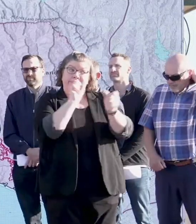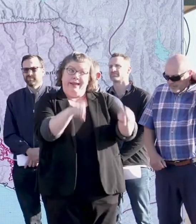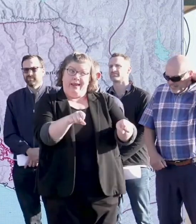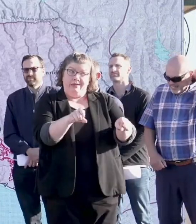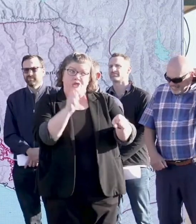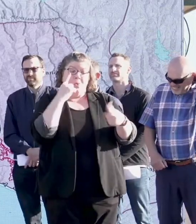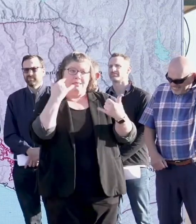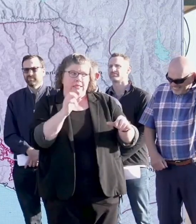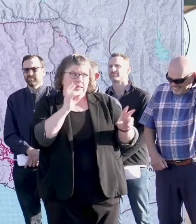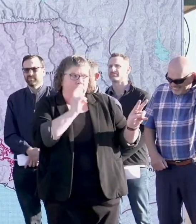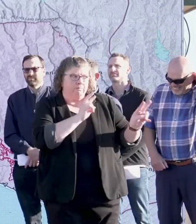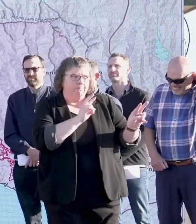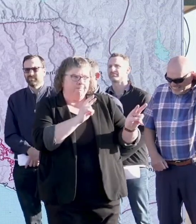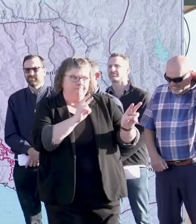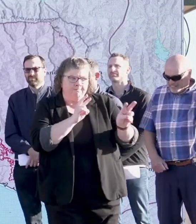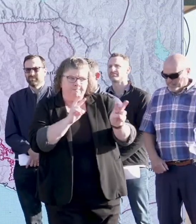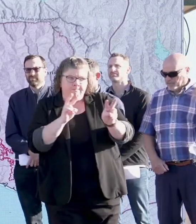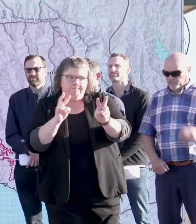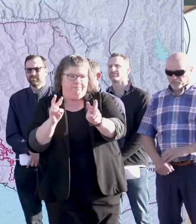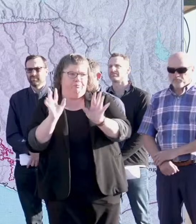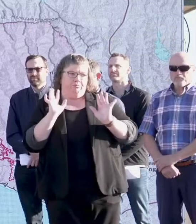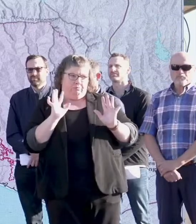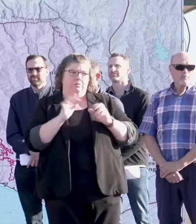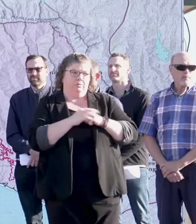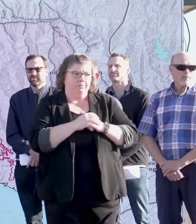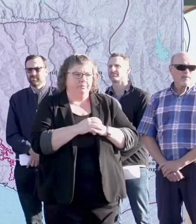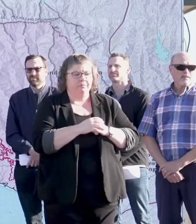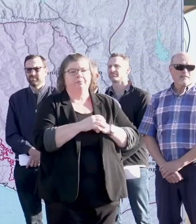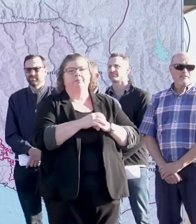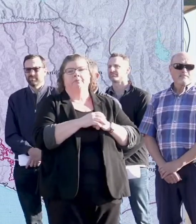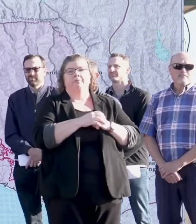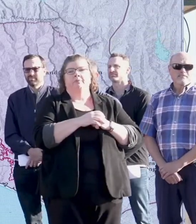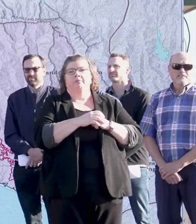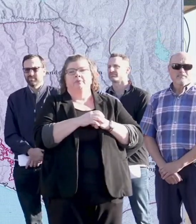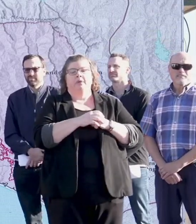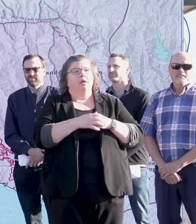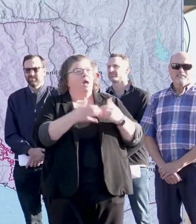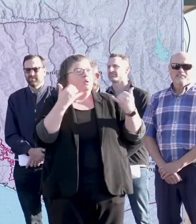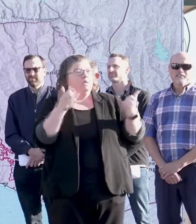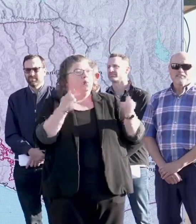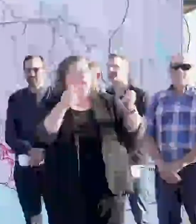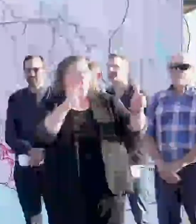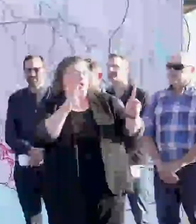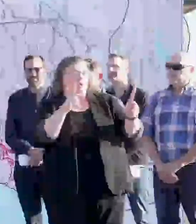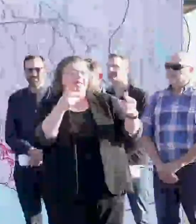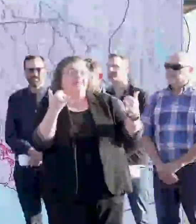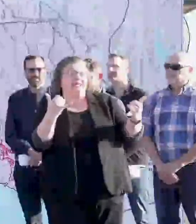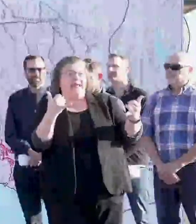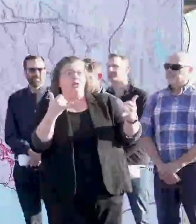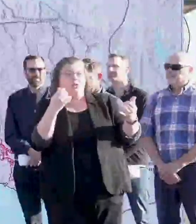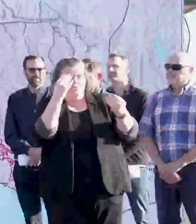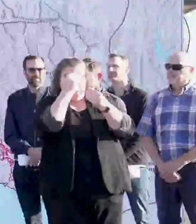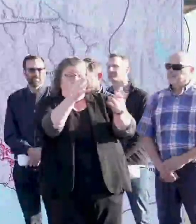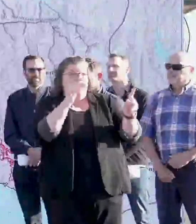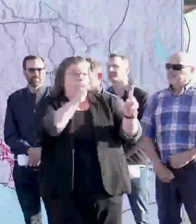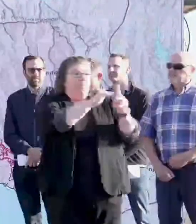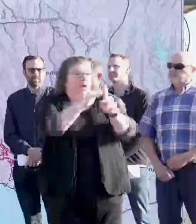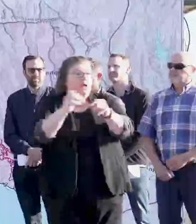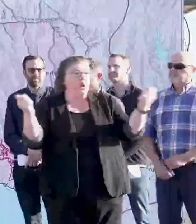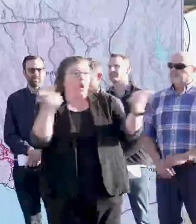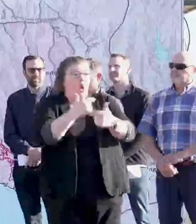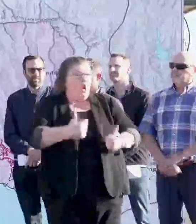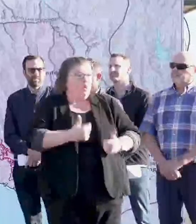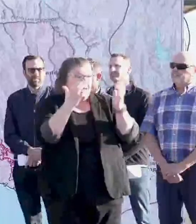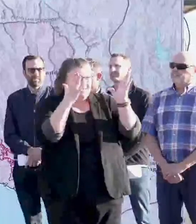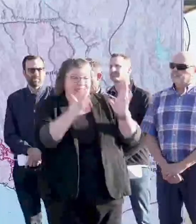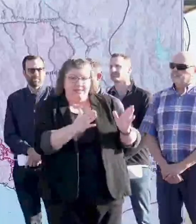at heightened risk at this time. I'd like to take this opportunity also to remind all of our residents